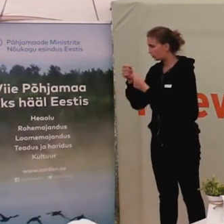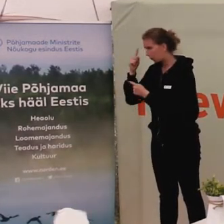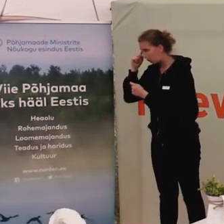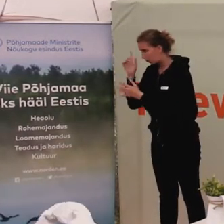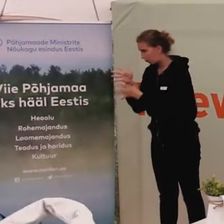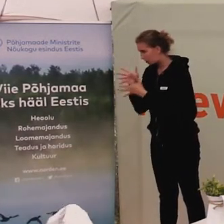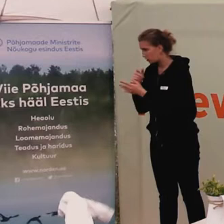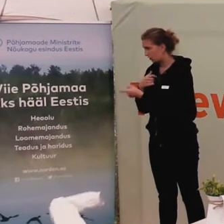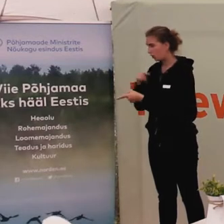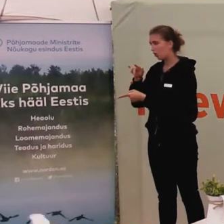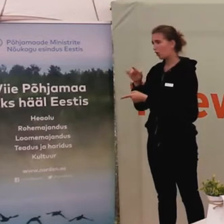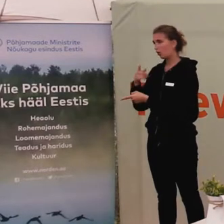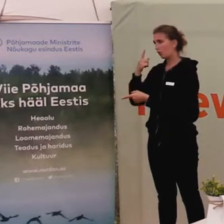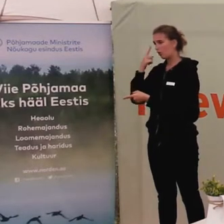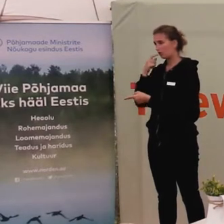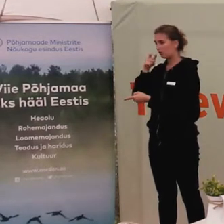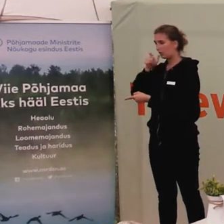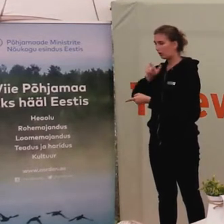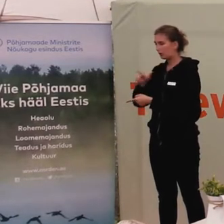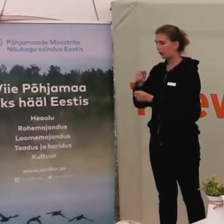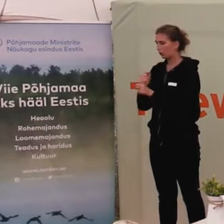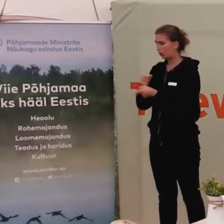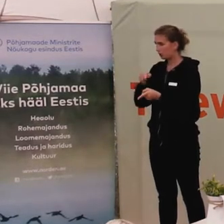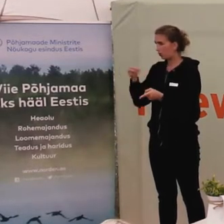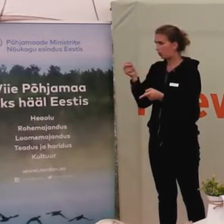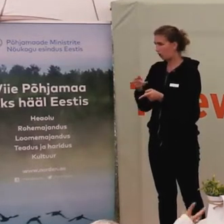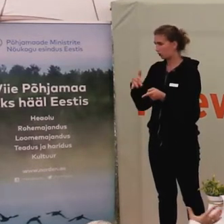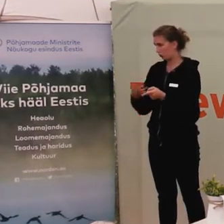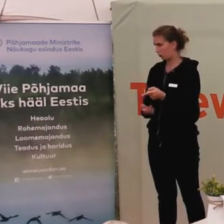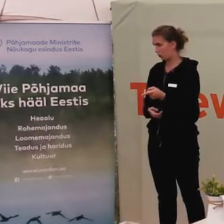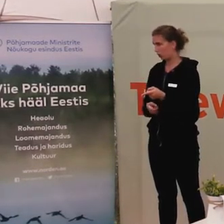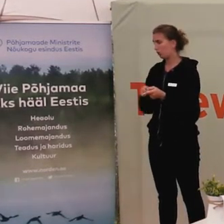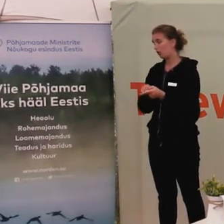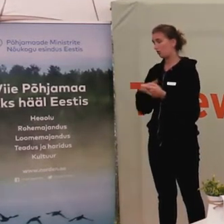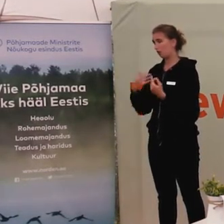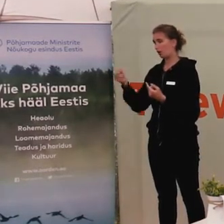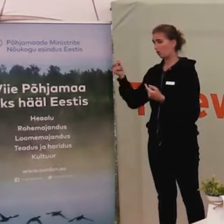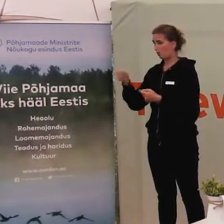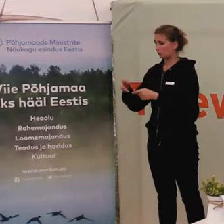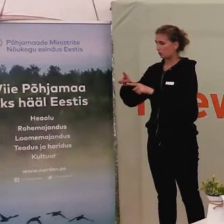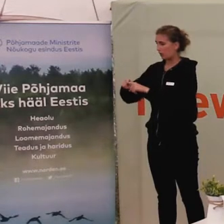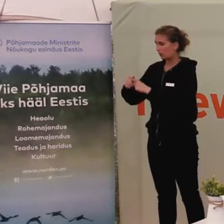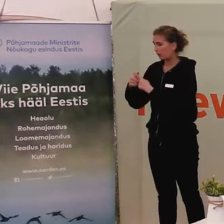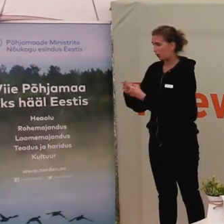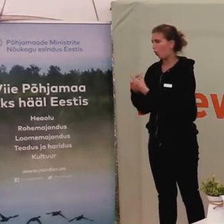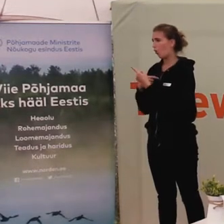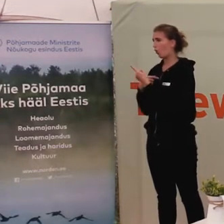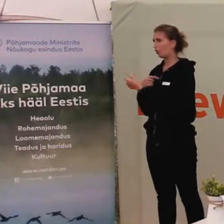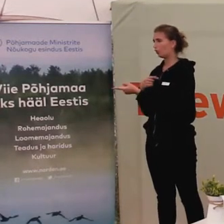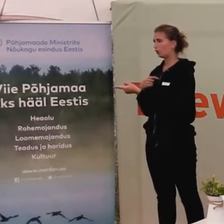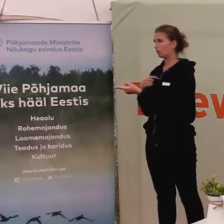considering that human workforce is taxed, and considering that currently technology-based workforce is kind